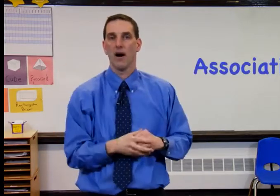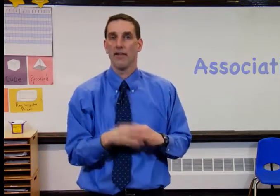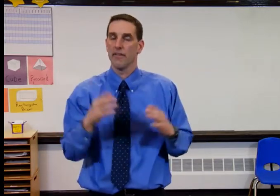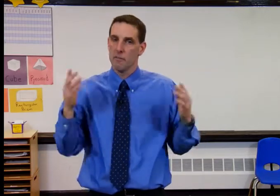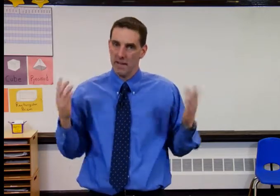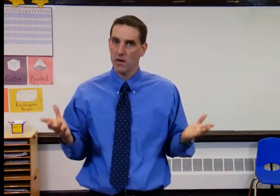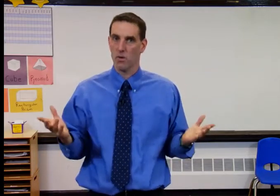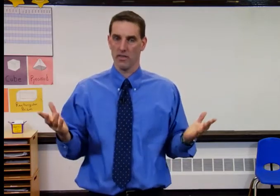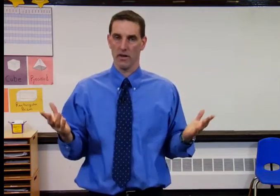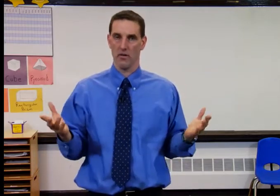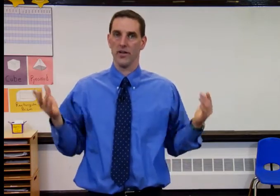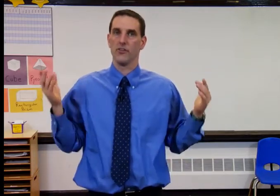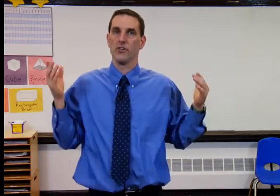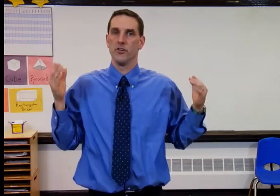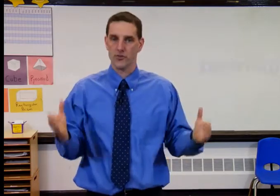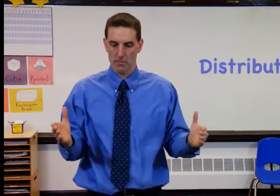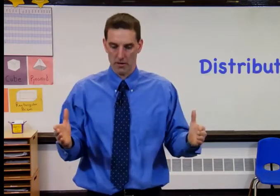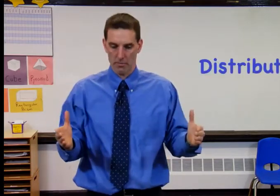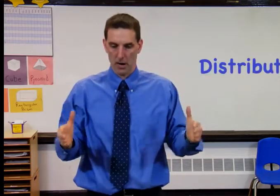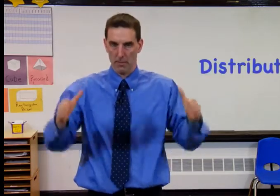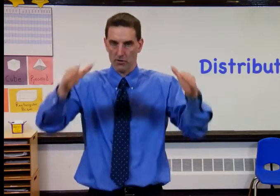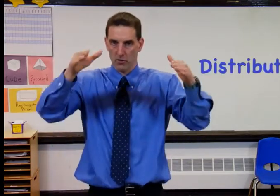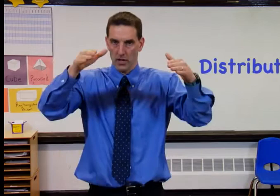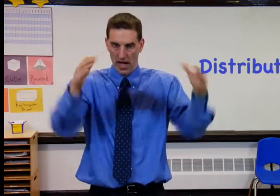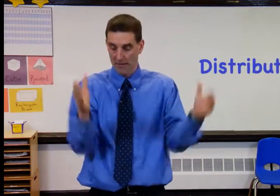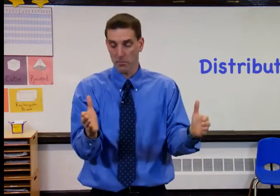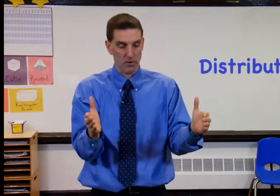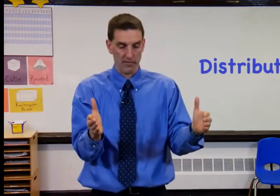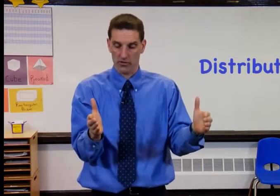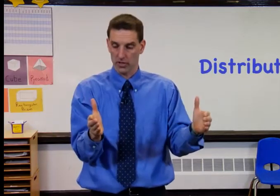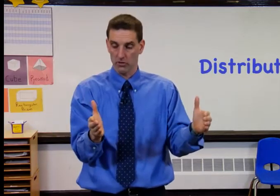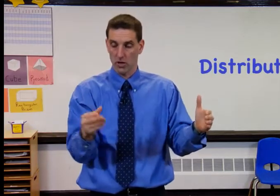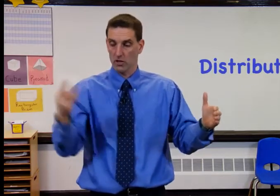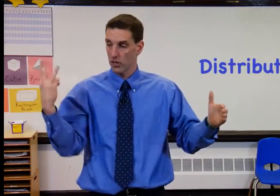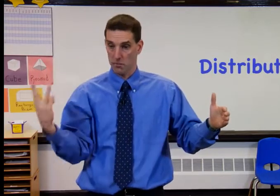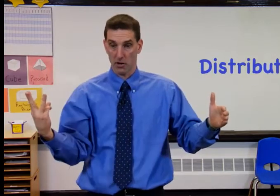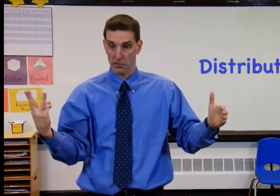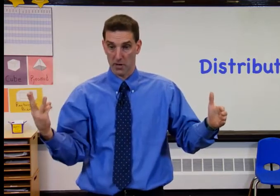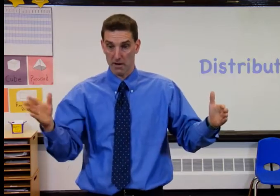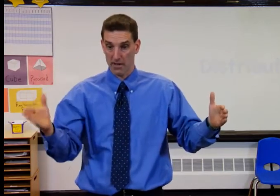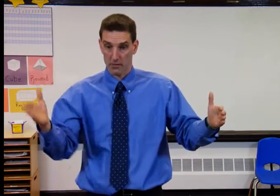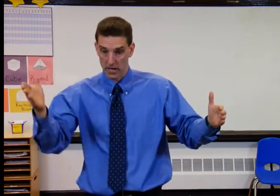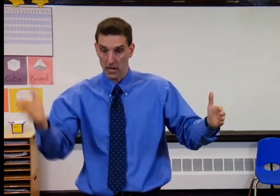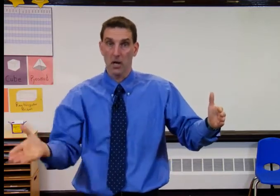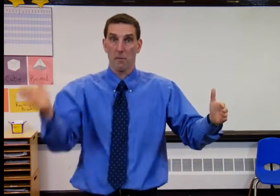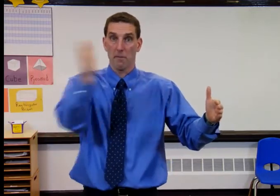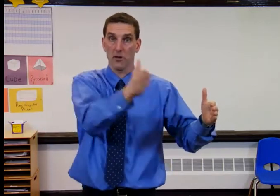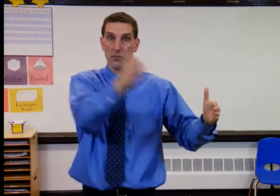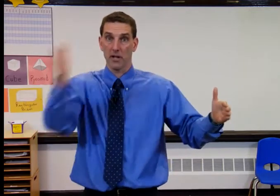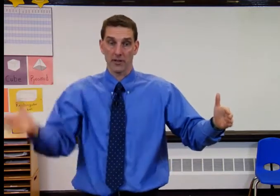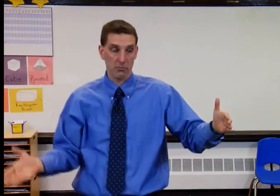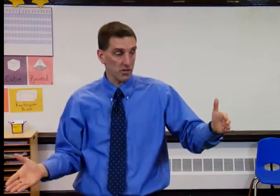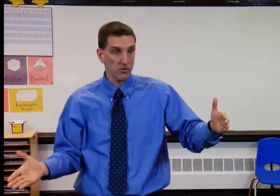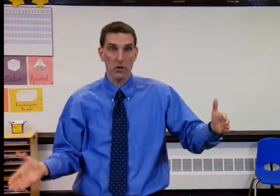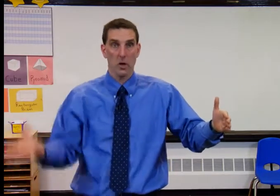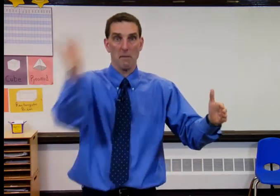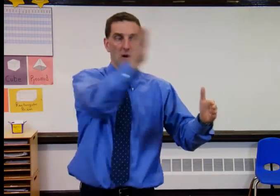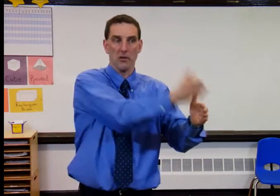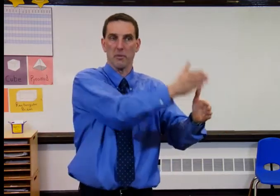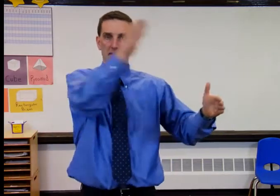The big one, though, is the distributive property. So you have your parentheses, say you're multiplying by 3, multiply times this, multiply times